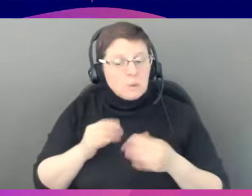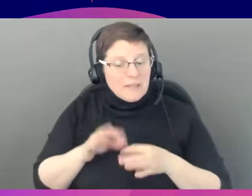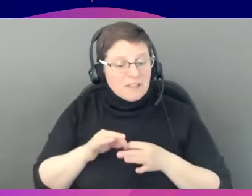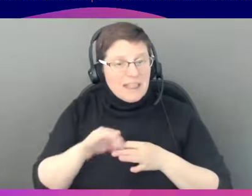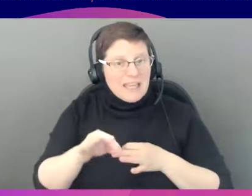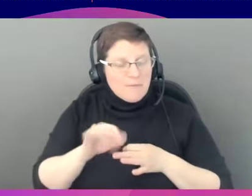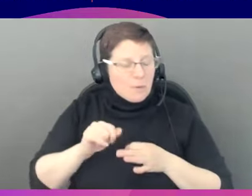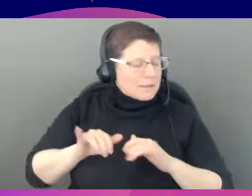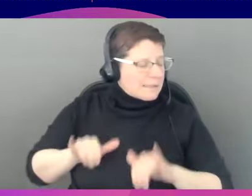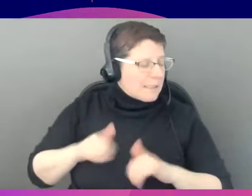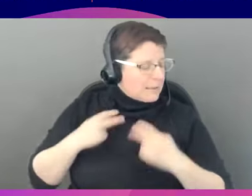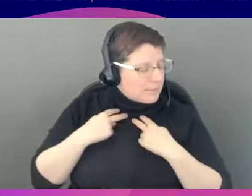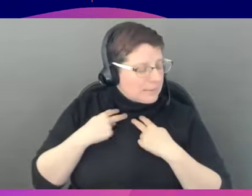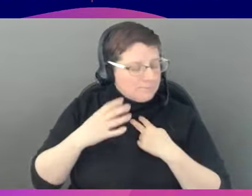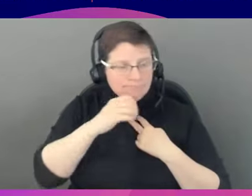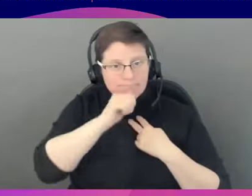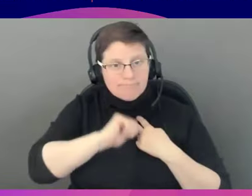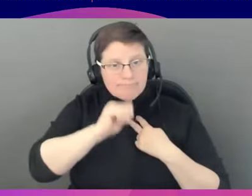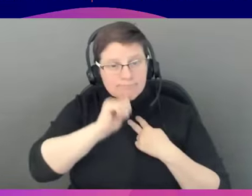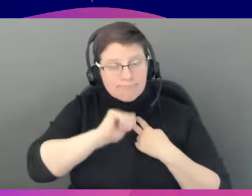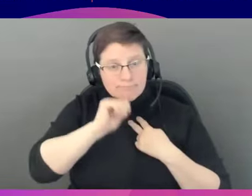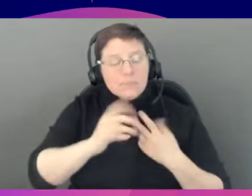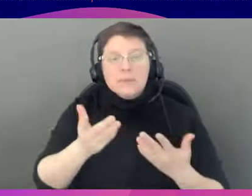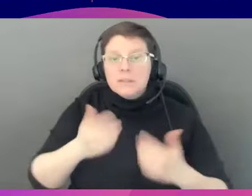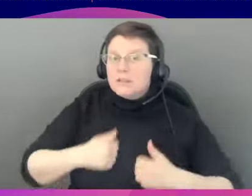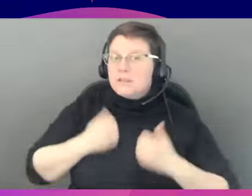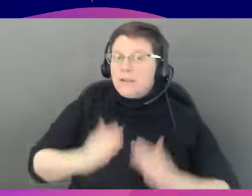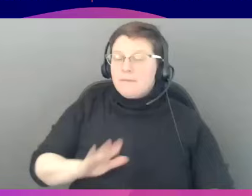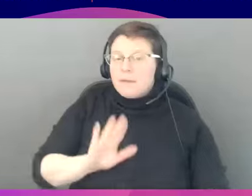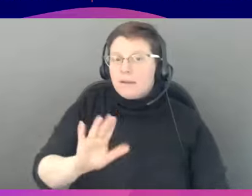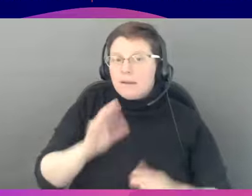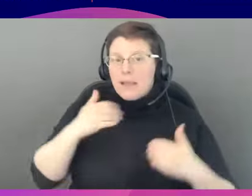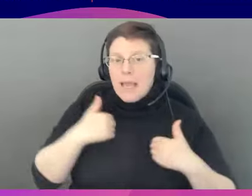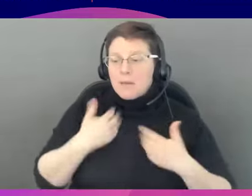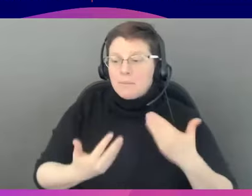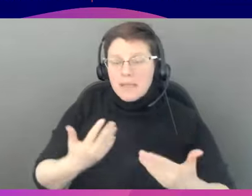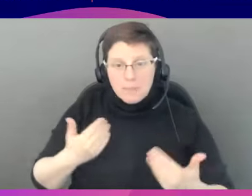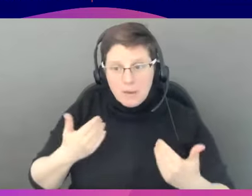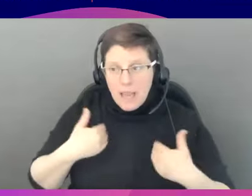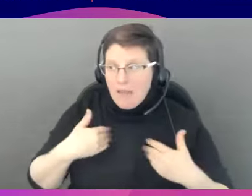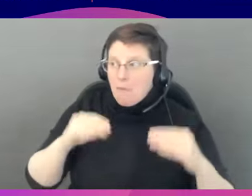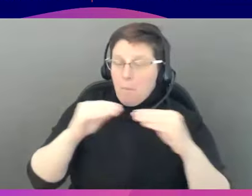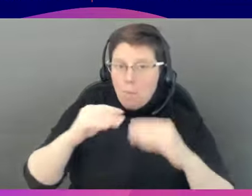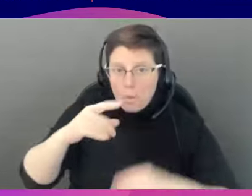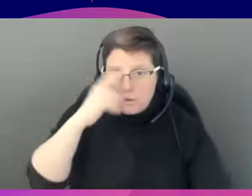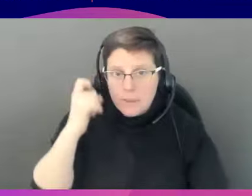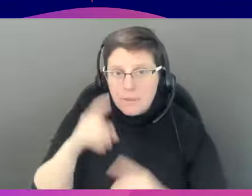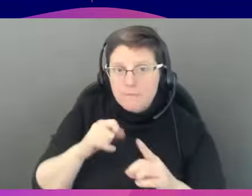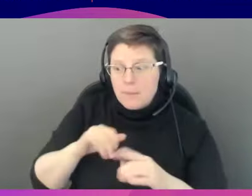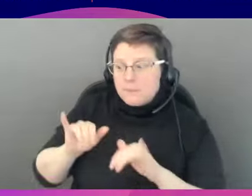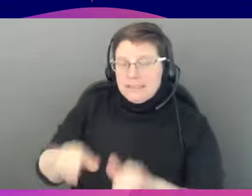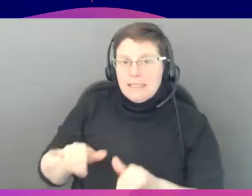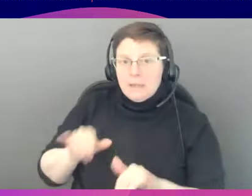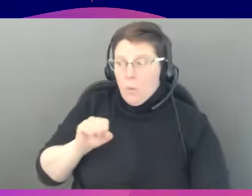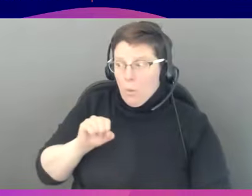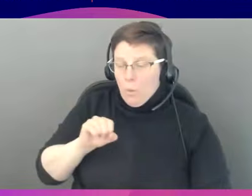all and remain in the abusive relationship. Survivors and their animals may experience further trauma from staying, or if they do